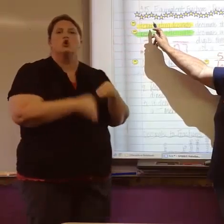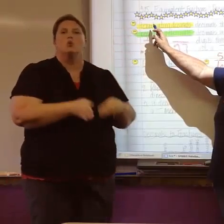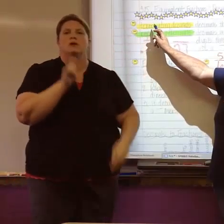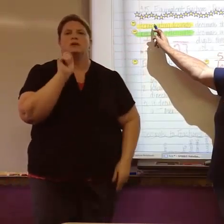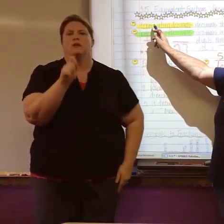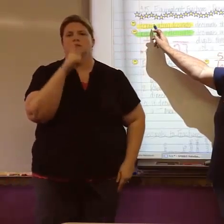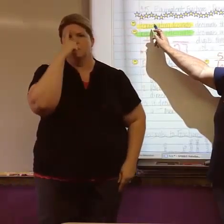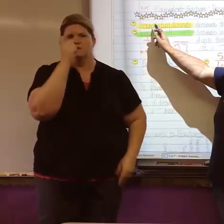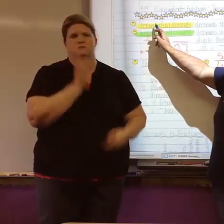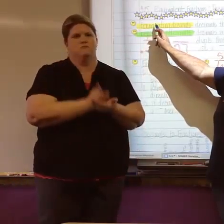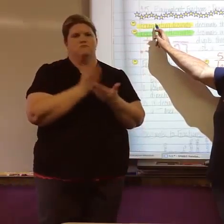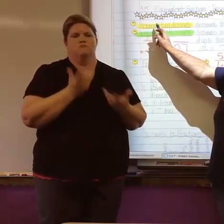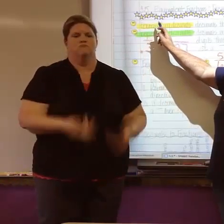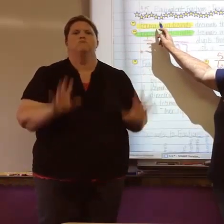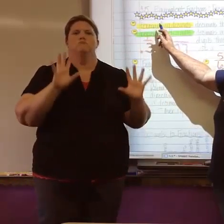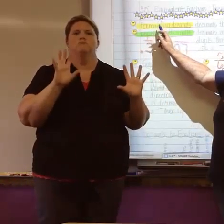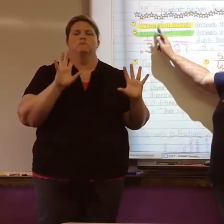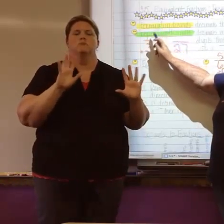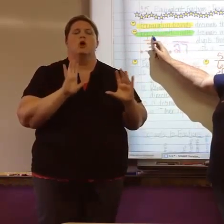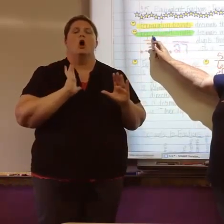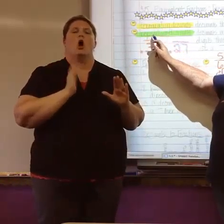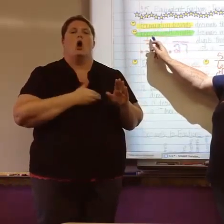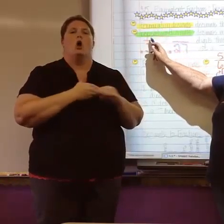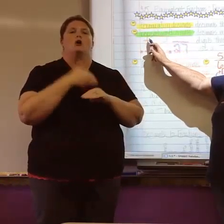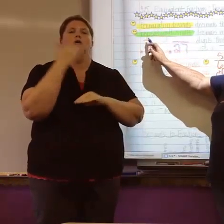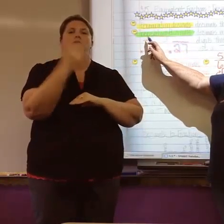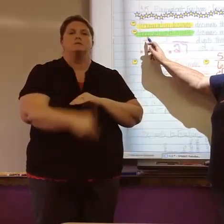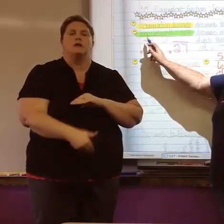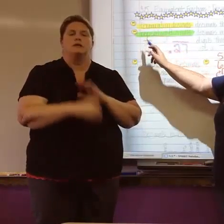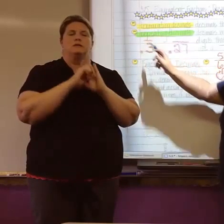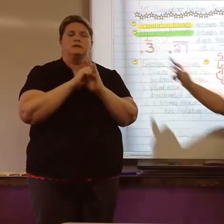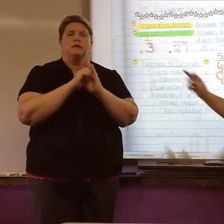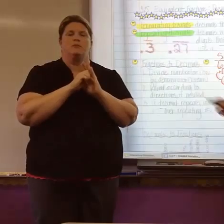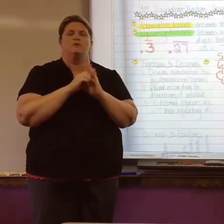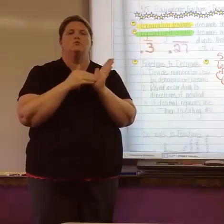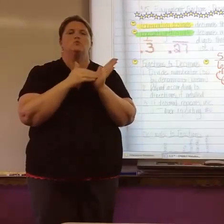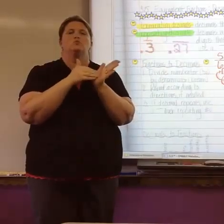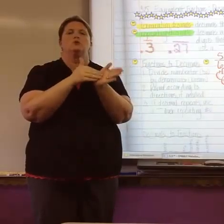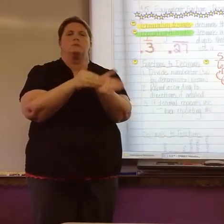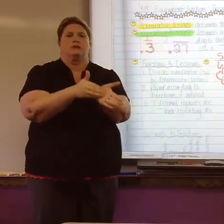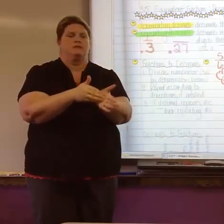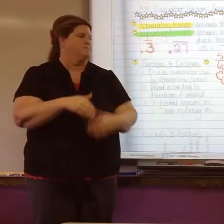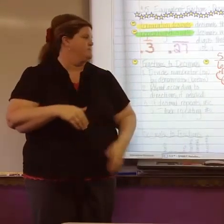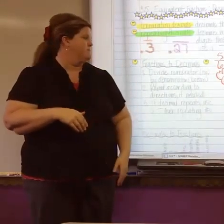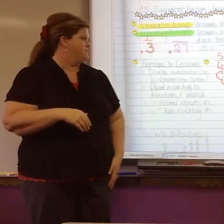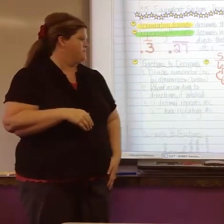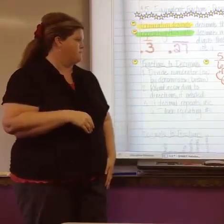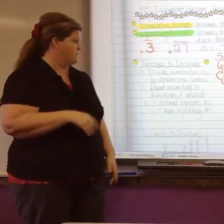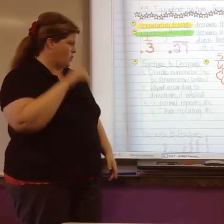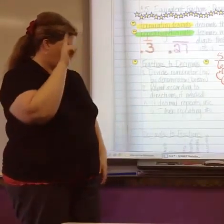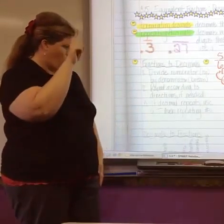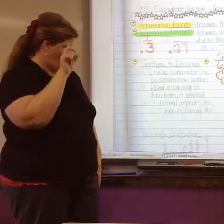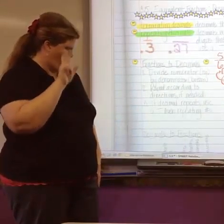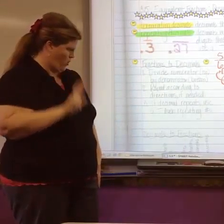it stopped. Our next example is going to be a repeating decimal. So